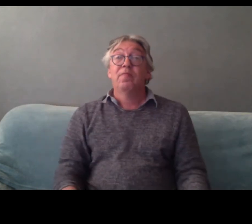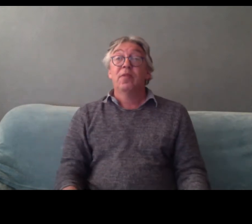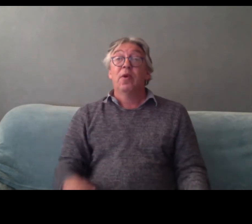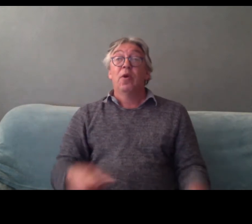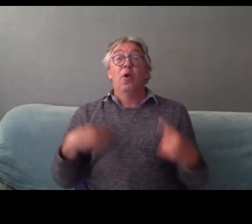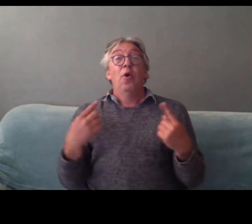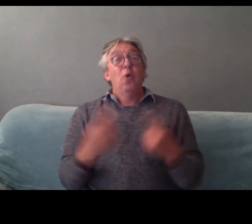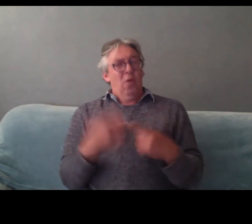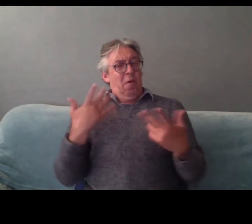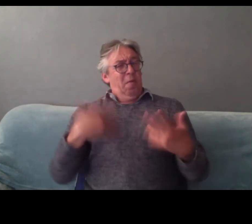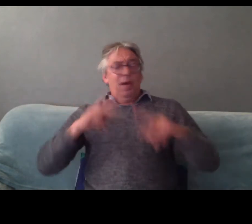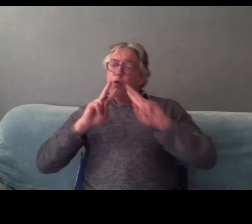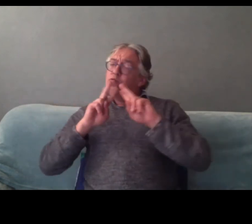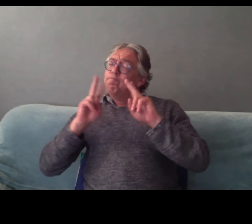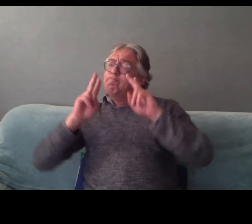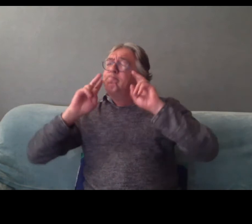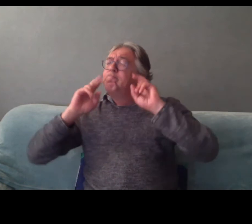conclusions.